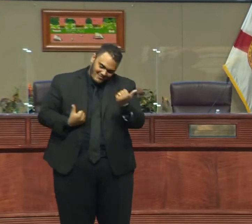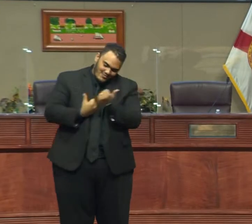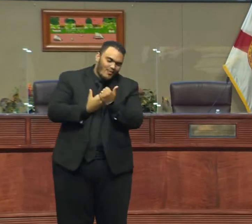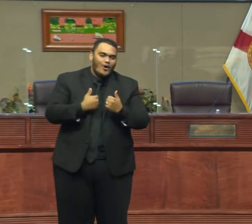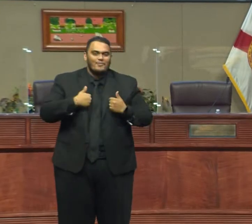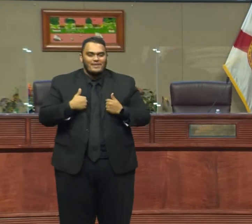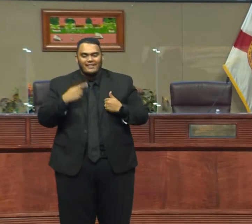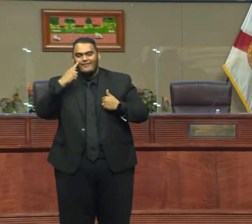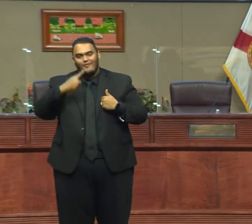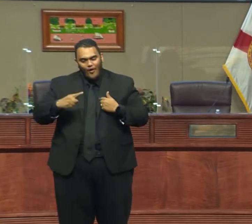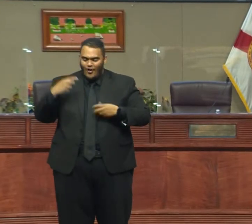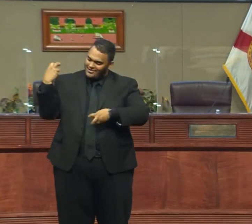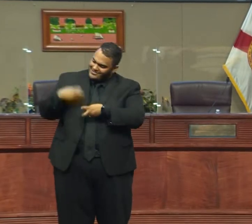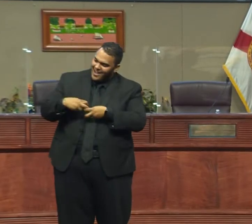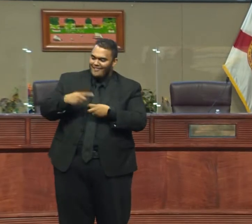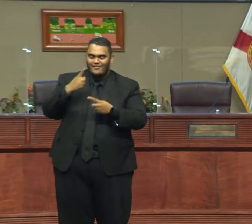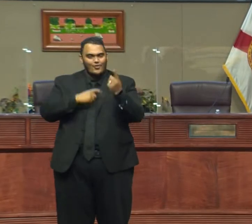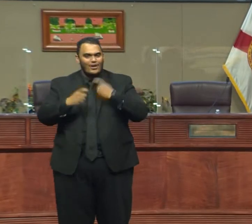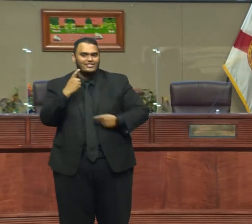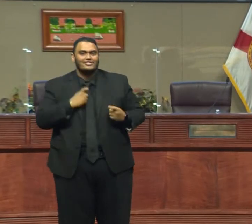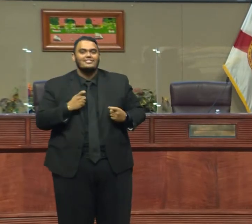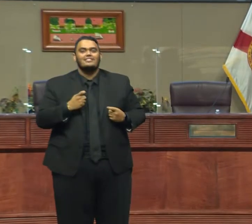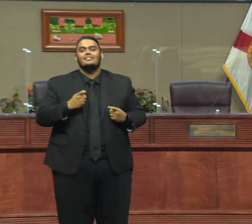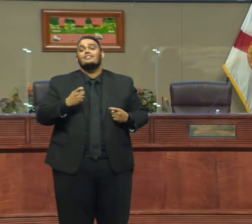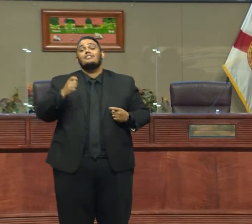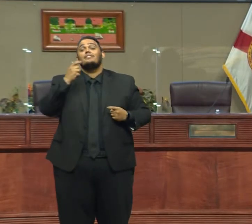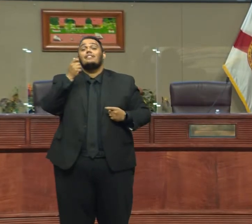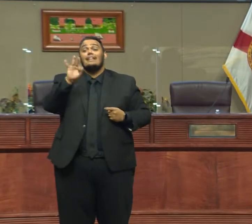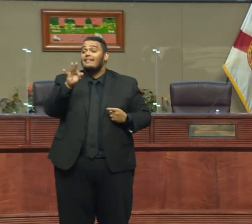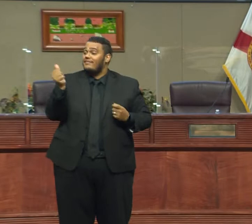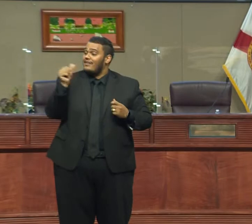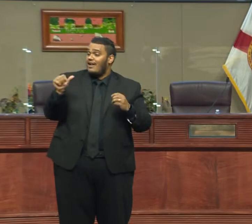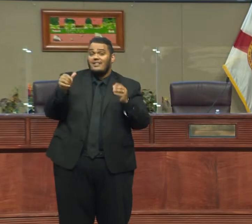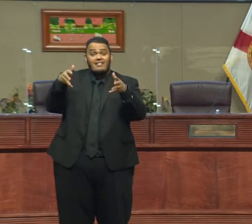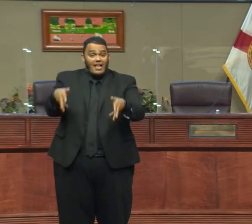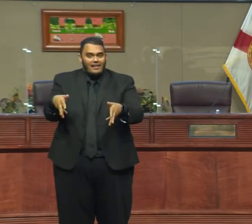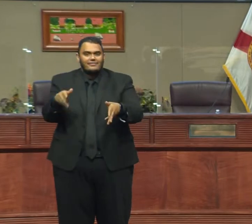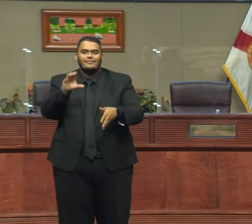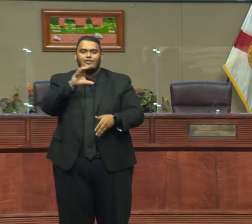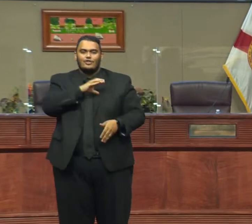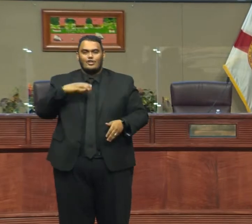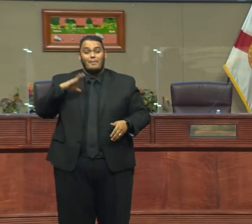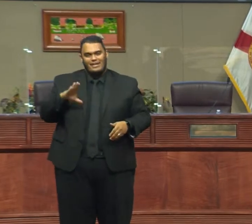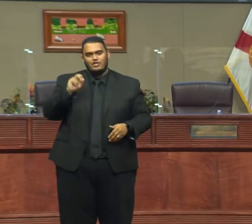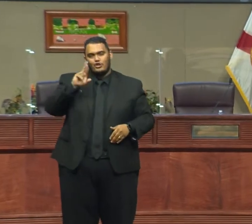If there are any remaining tough questions, Commissioner Uribe is available.